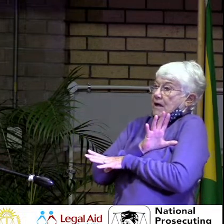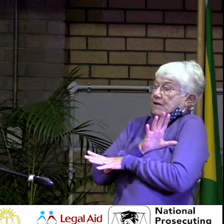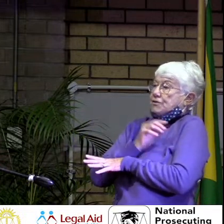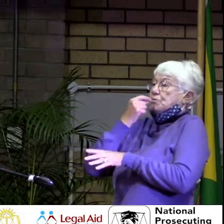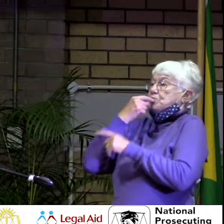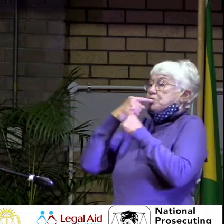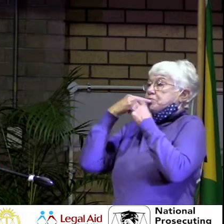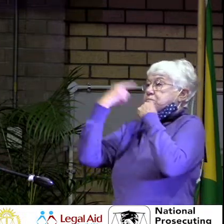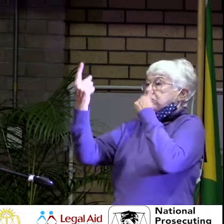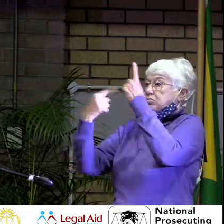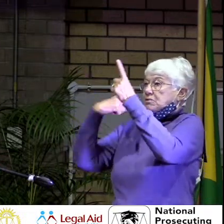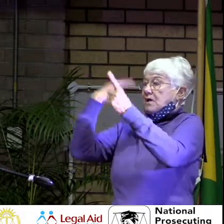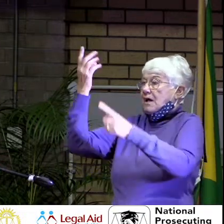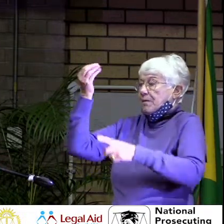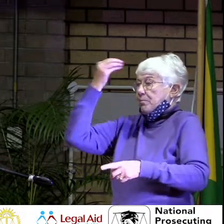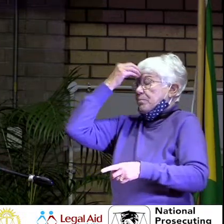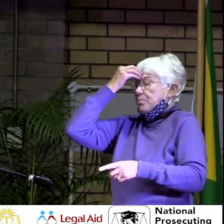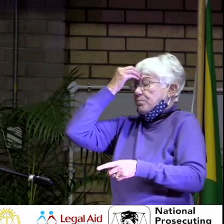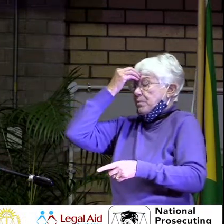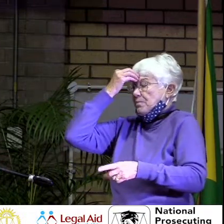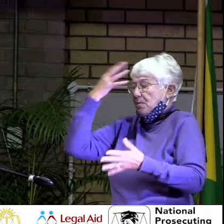by die polisie